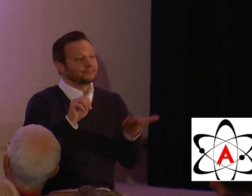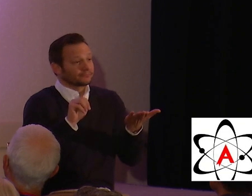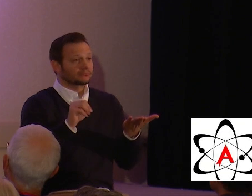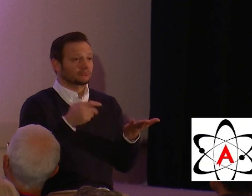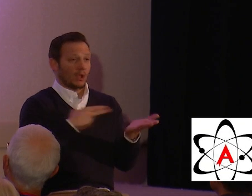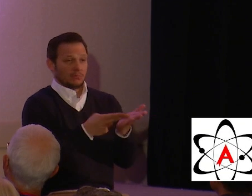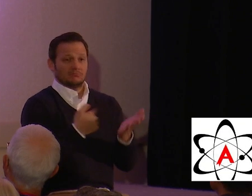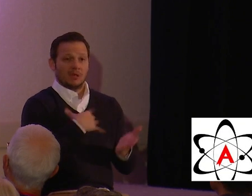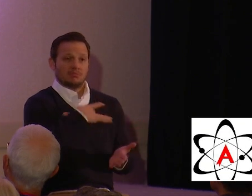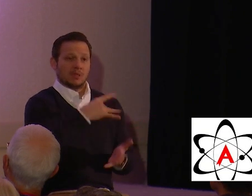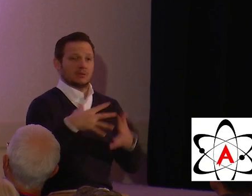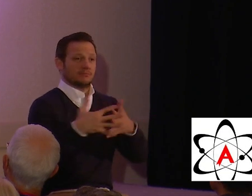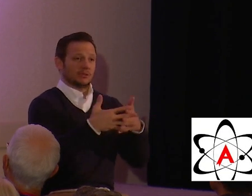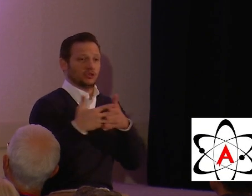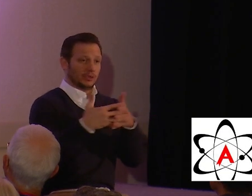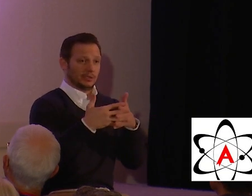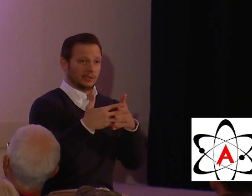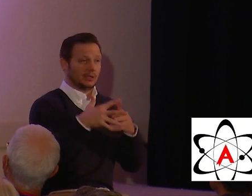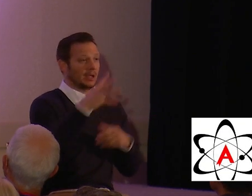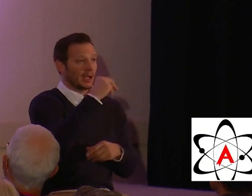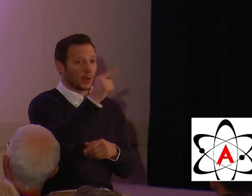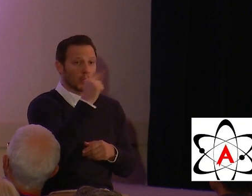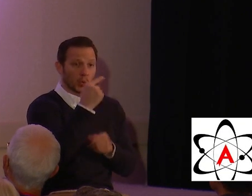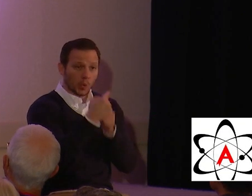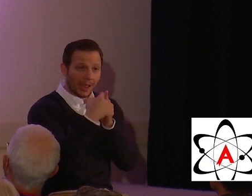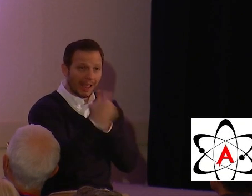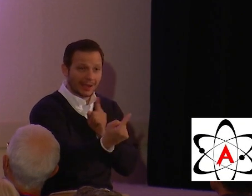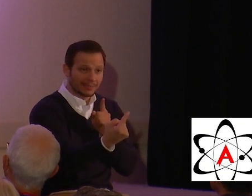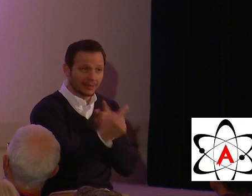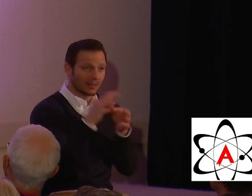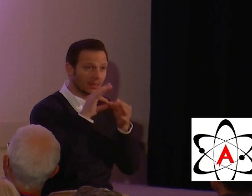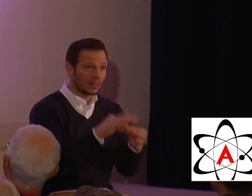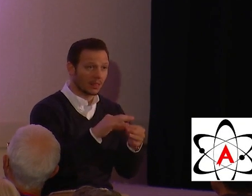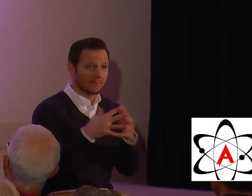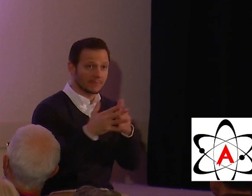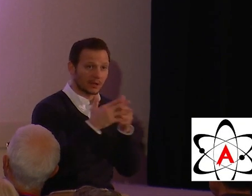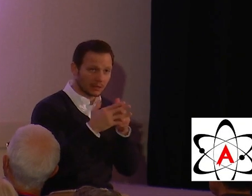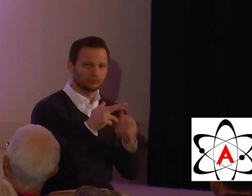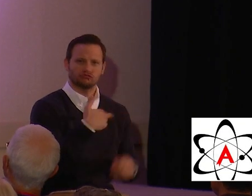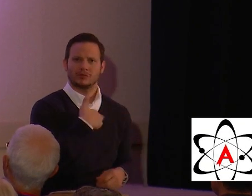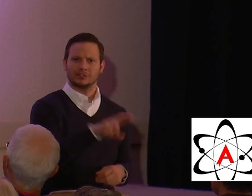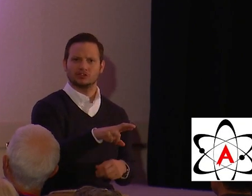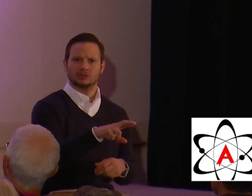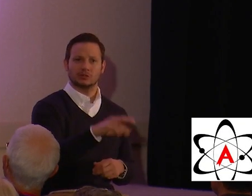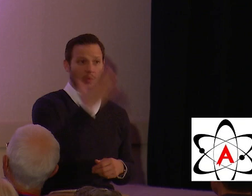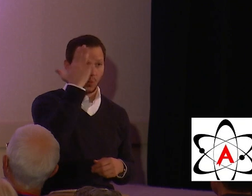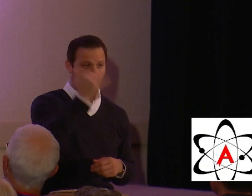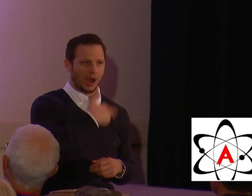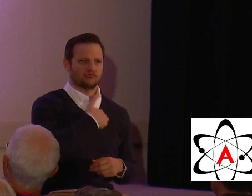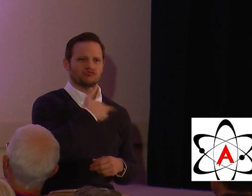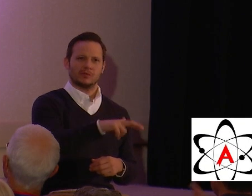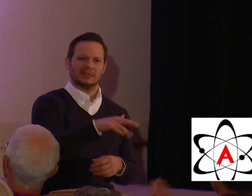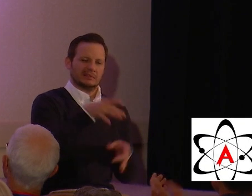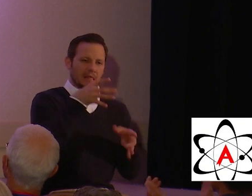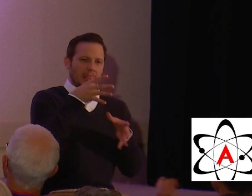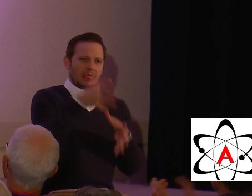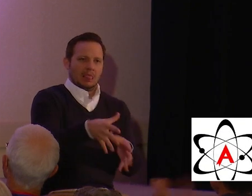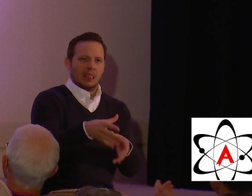I think religion is the enemy of the great American melting pot, because religion abhors diversity.